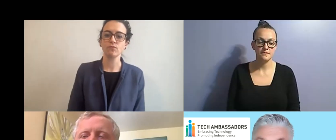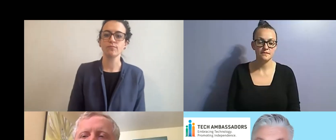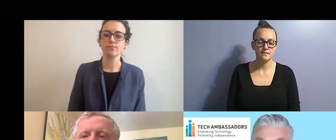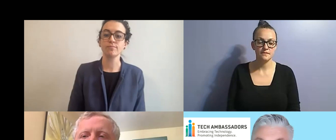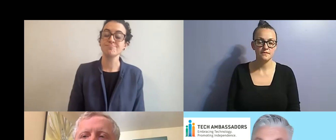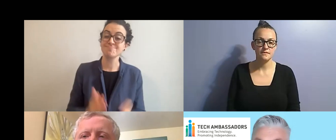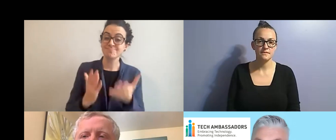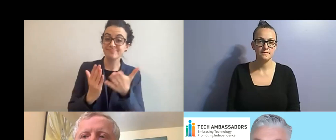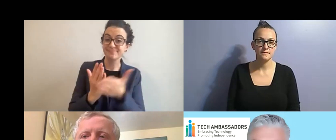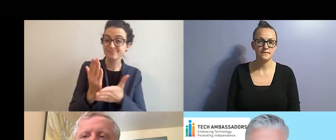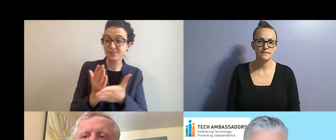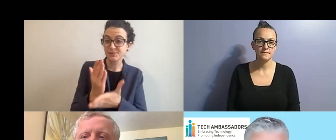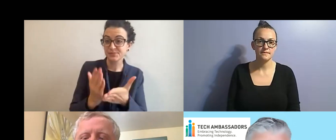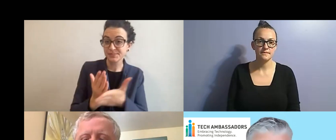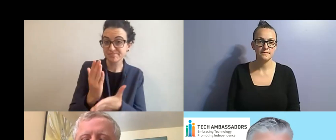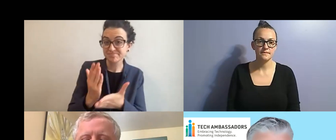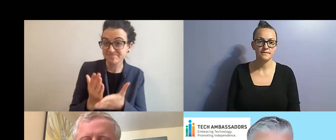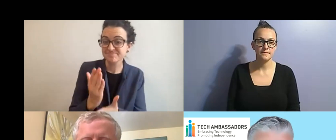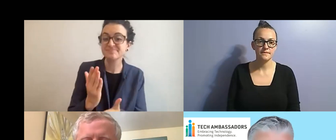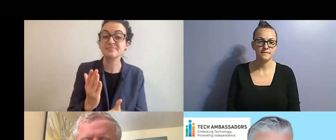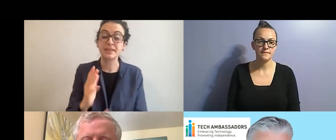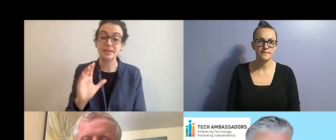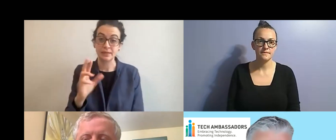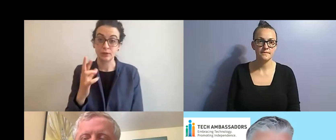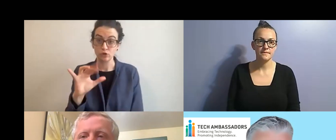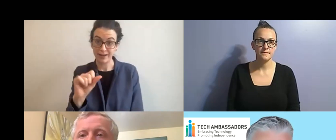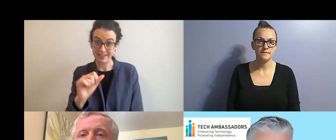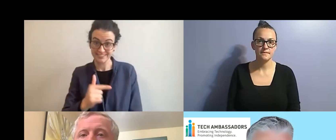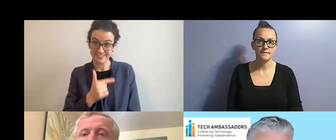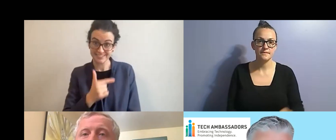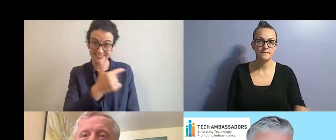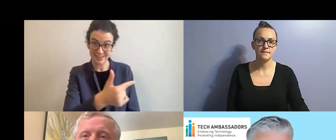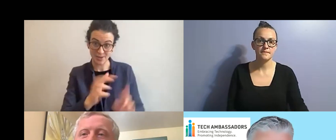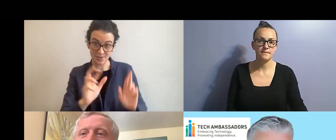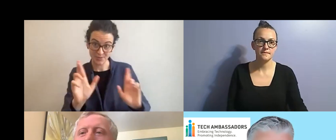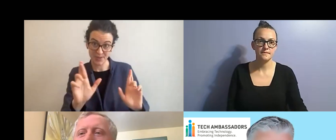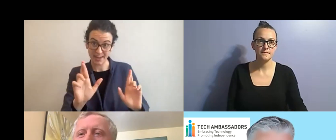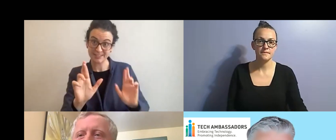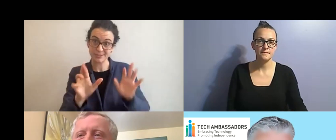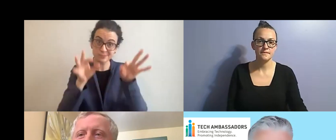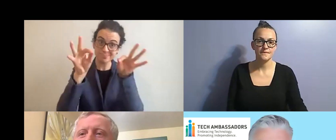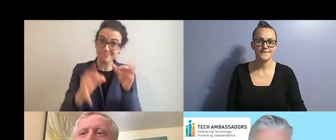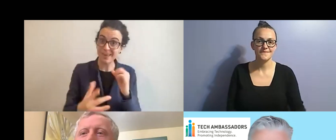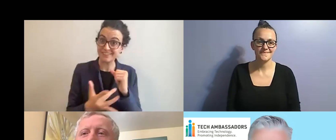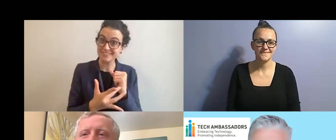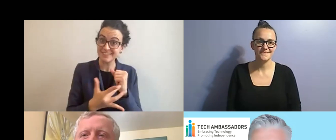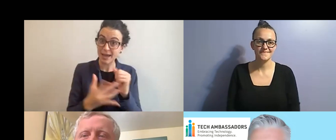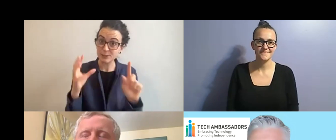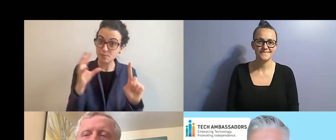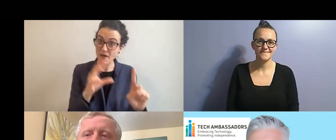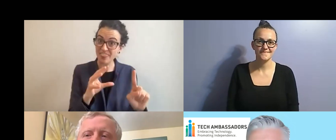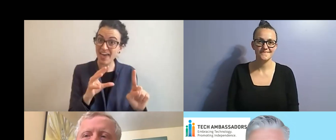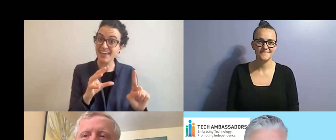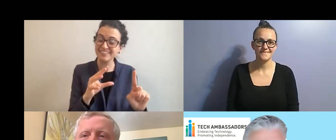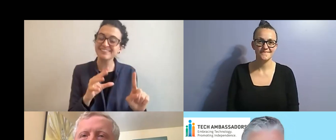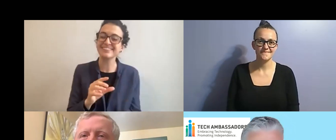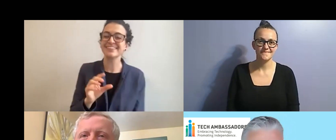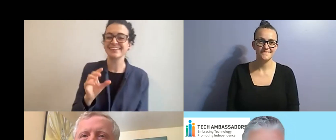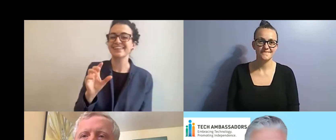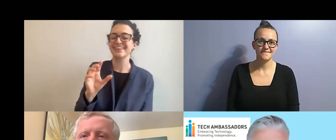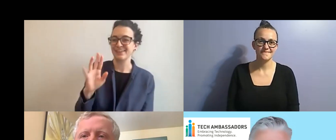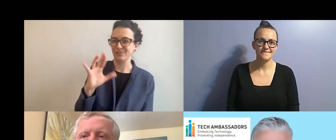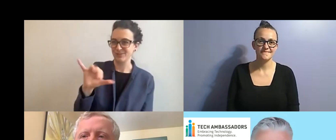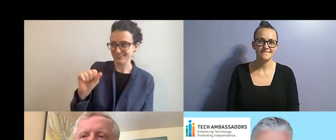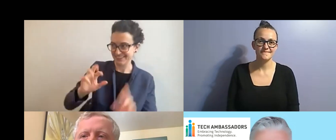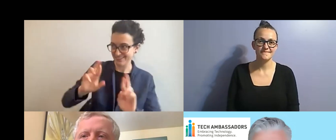All right. Chris, are you ready to go on your tech spotlight? I'm ready. All right. So I got the chance